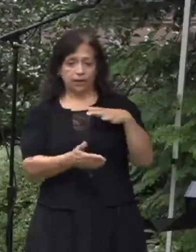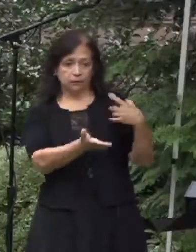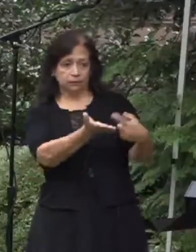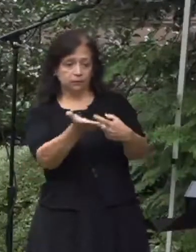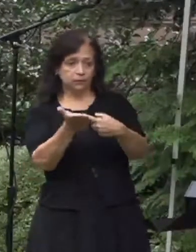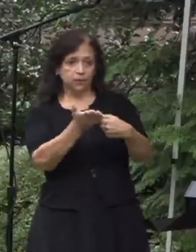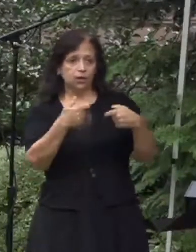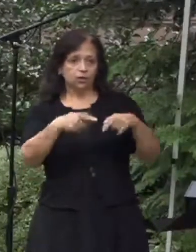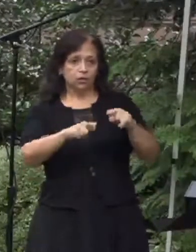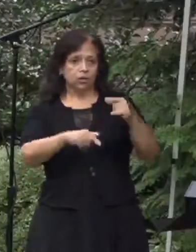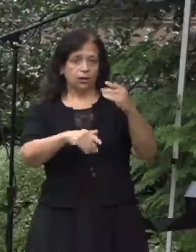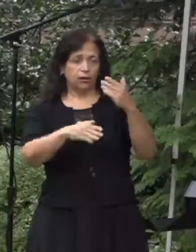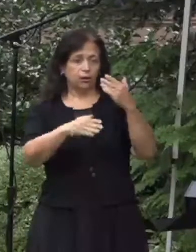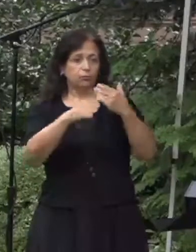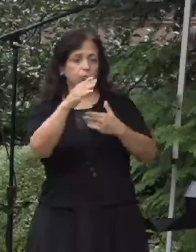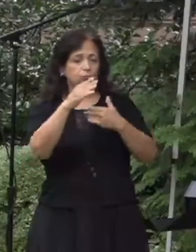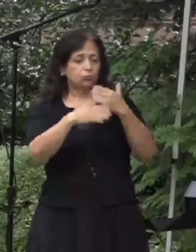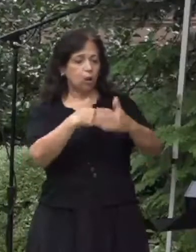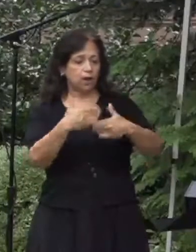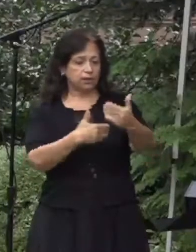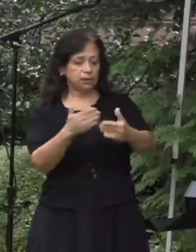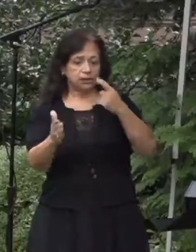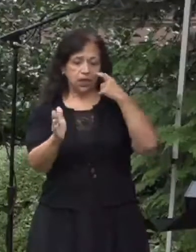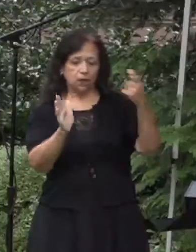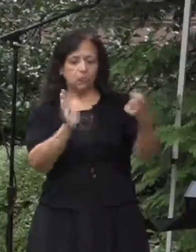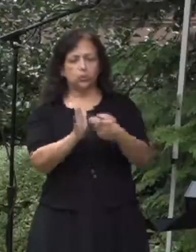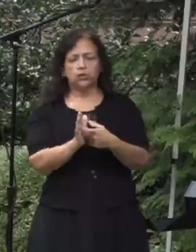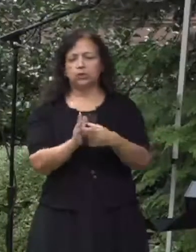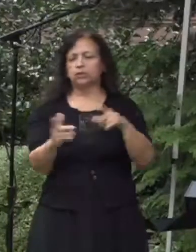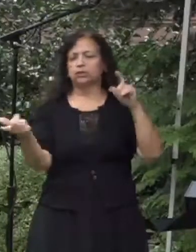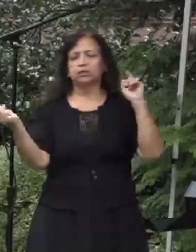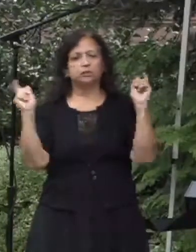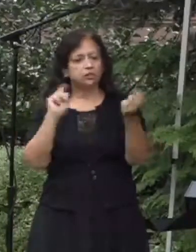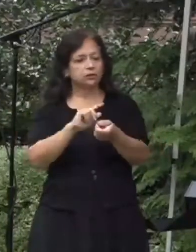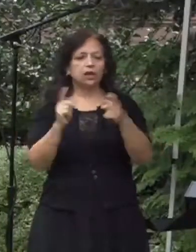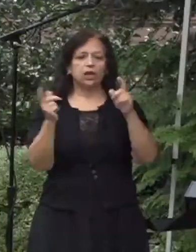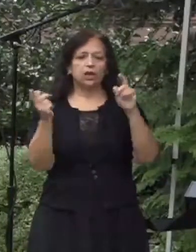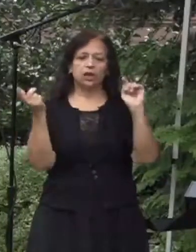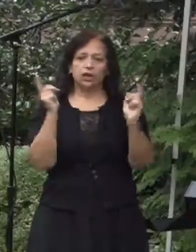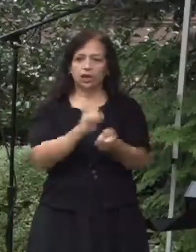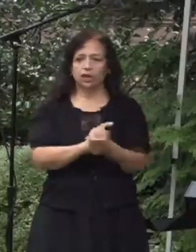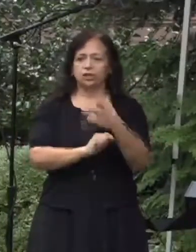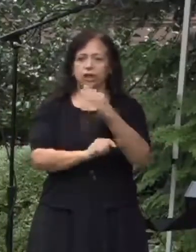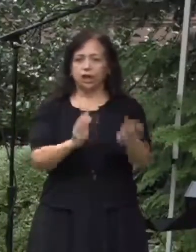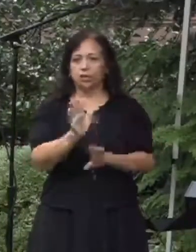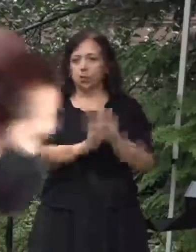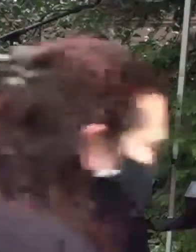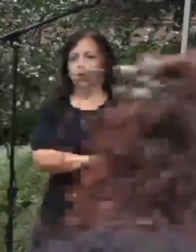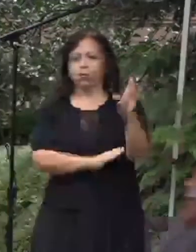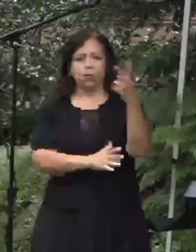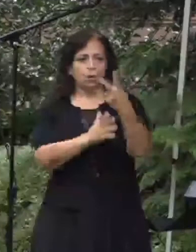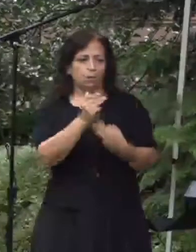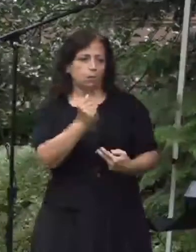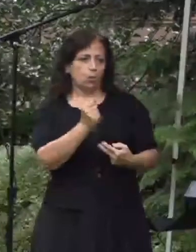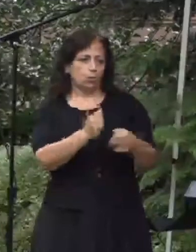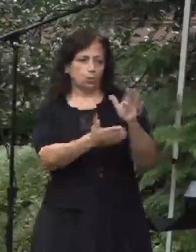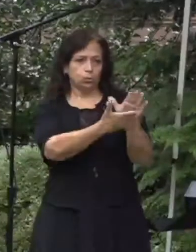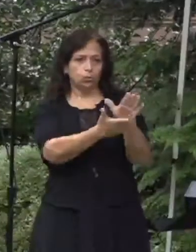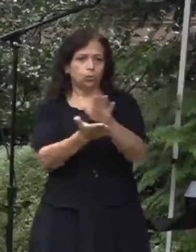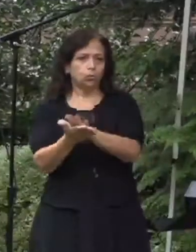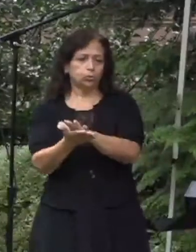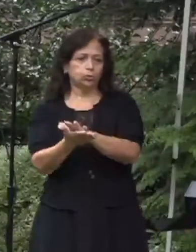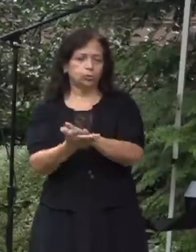this process, and I witnessed immense change and growth from both